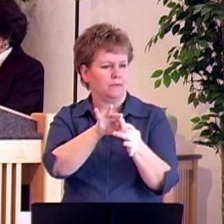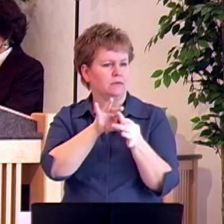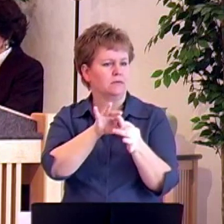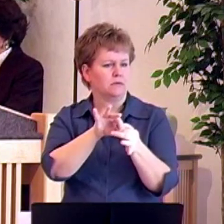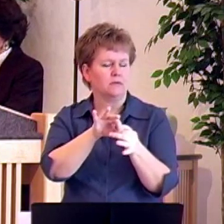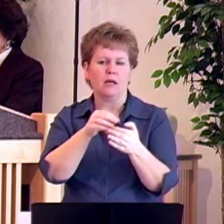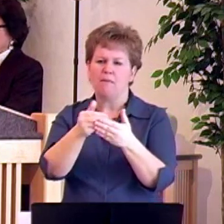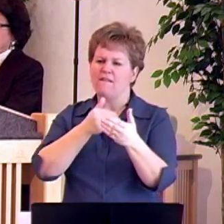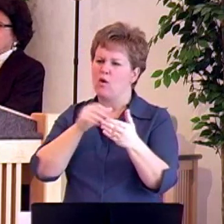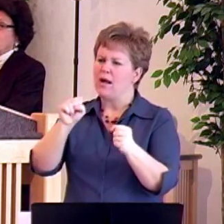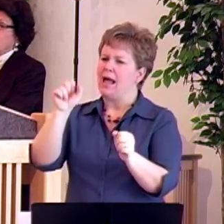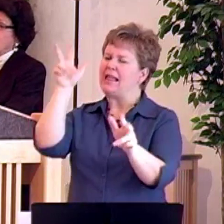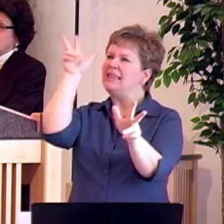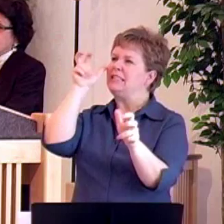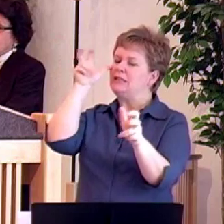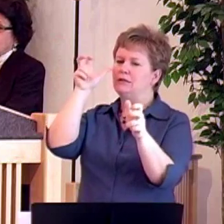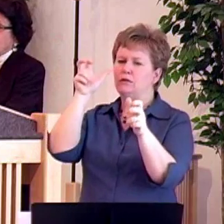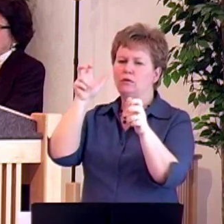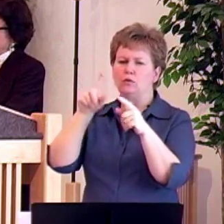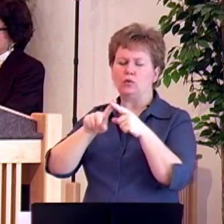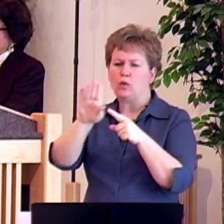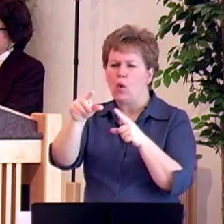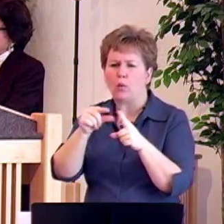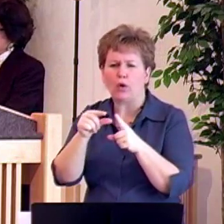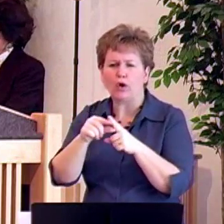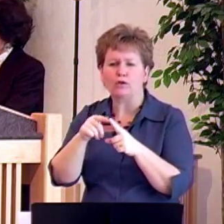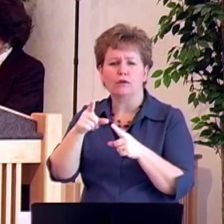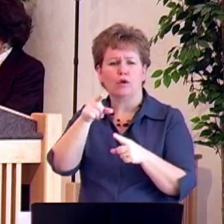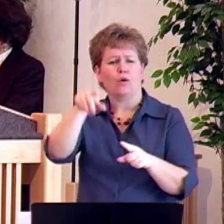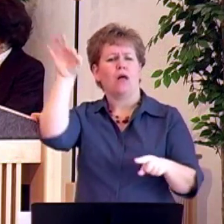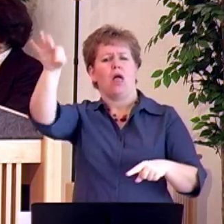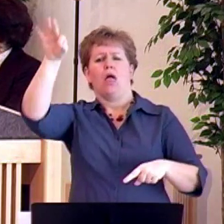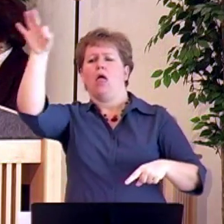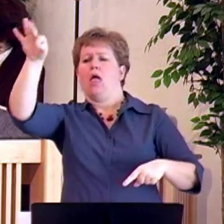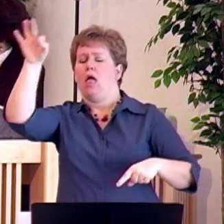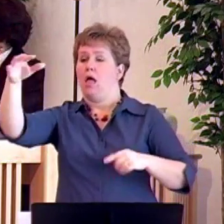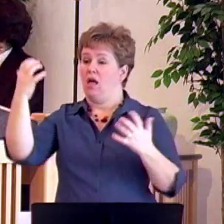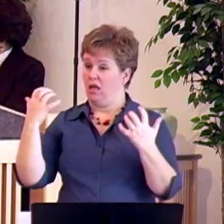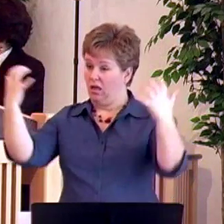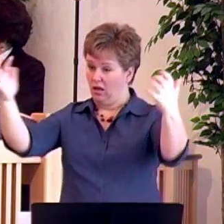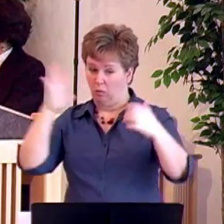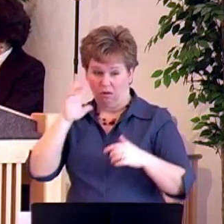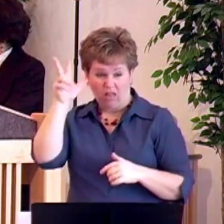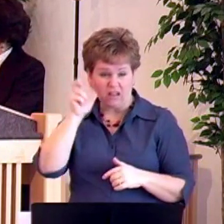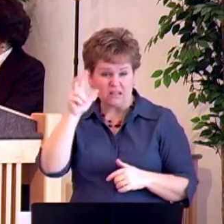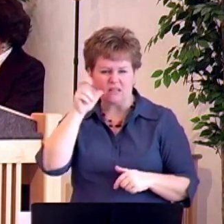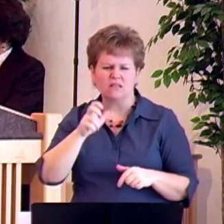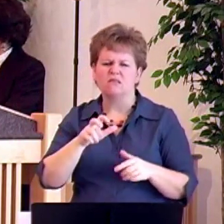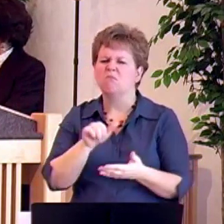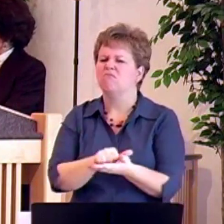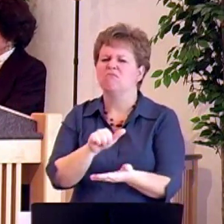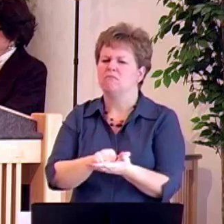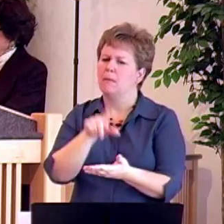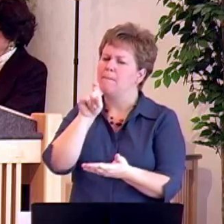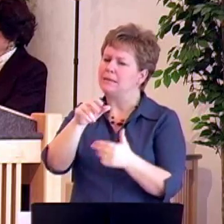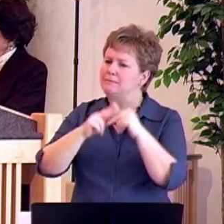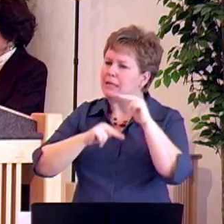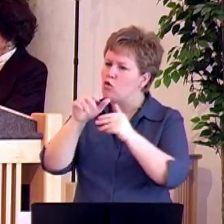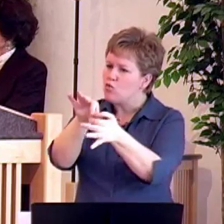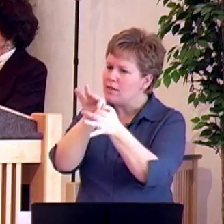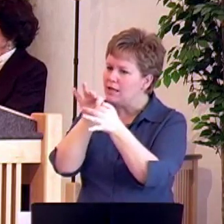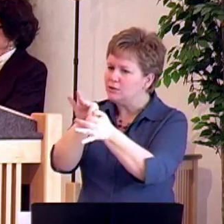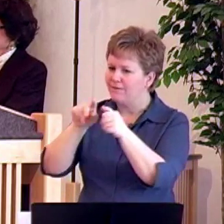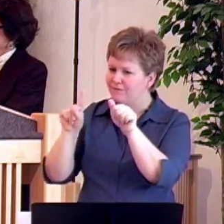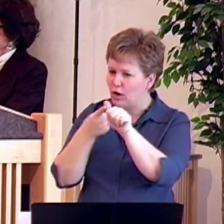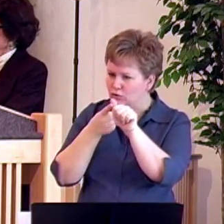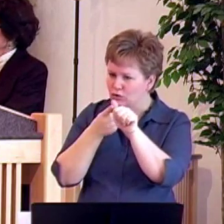people to listen to anything we might say or do to help them to know Jesus, to help them to know that he